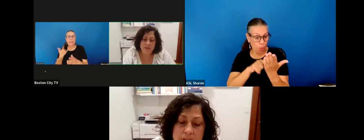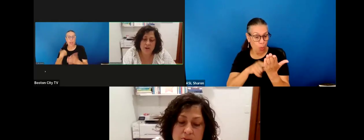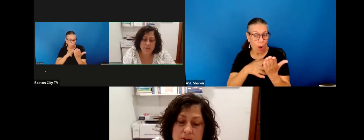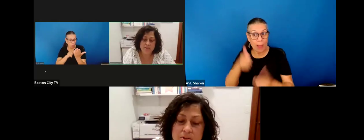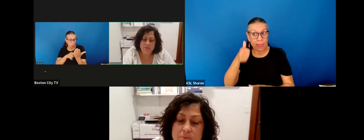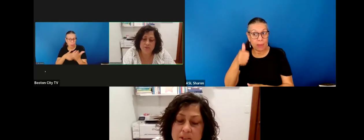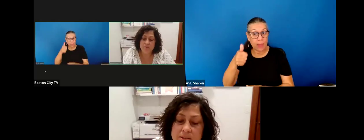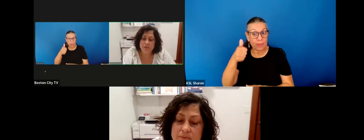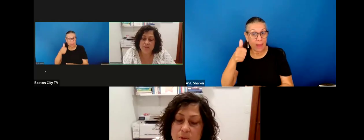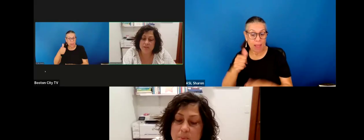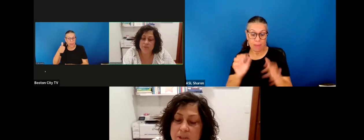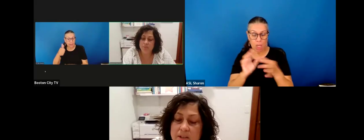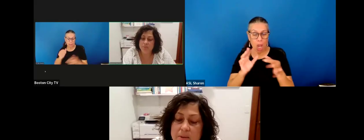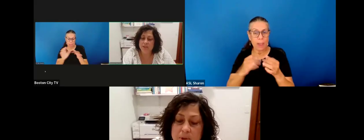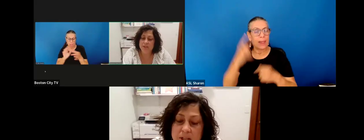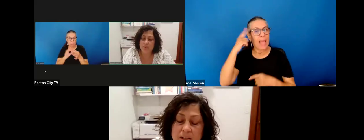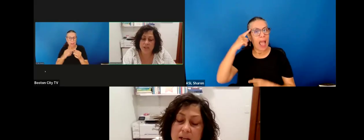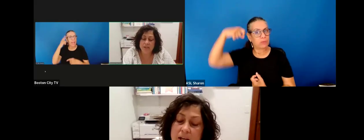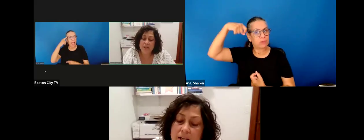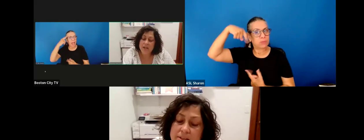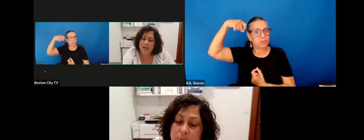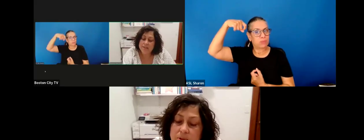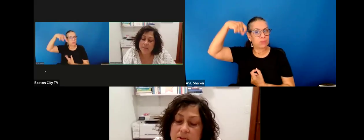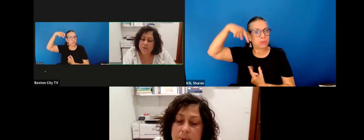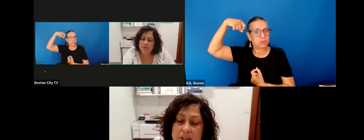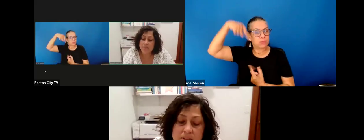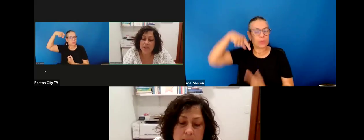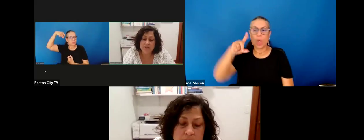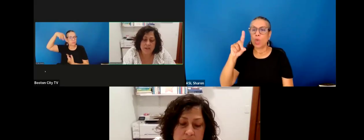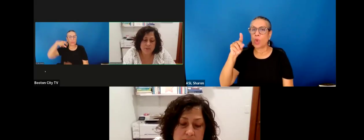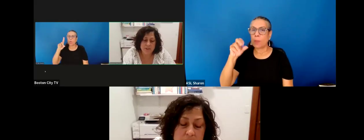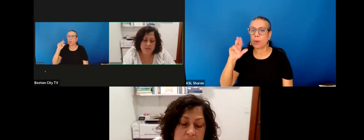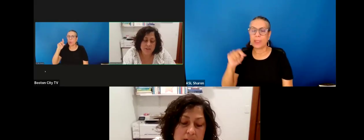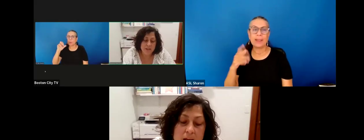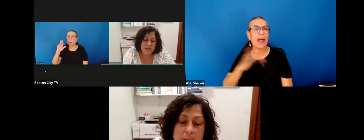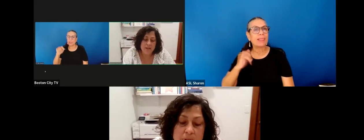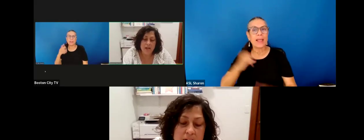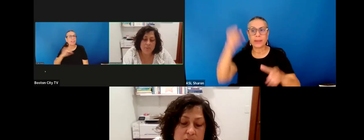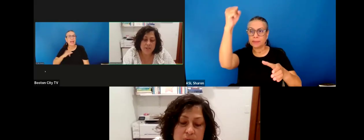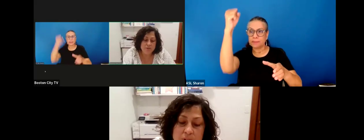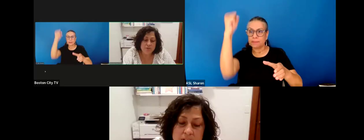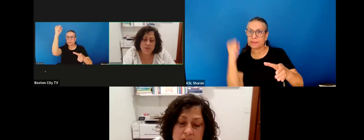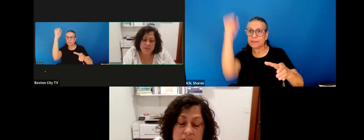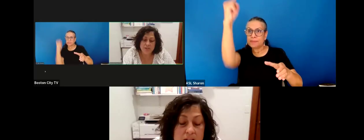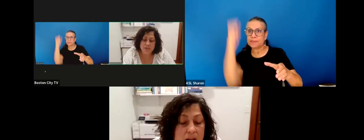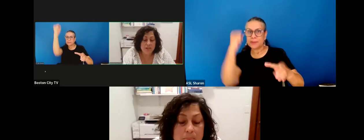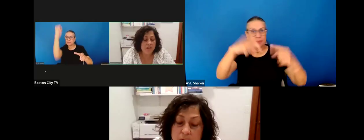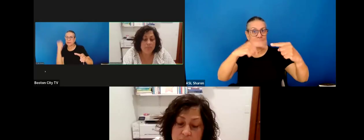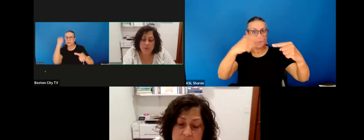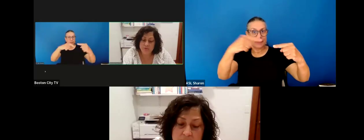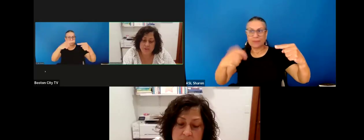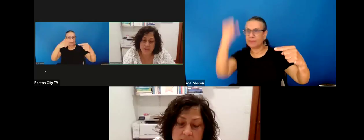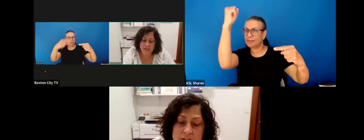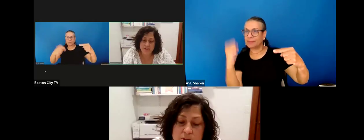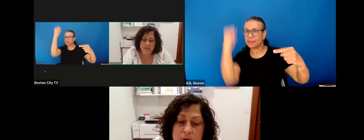notifications, and comments triggers the release of dopamine in the brain, similar to playing slot machines. The high potential for addiction cannot